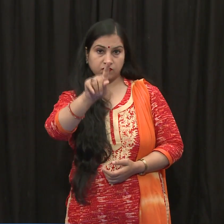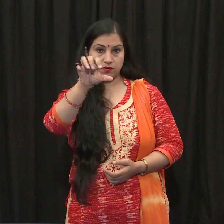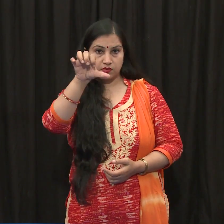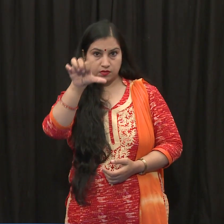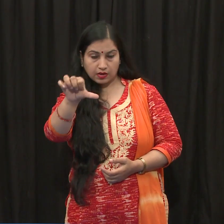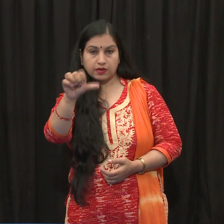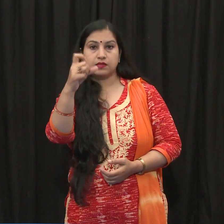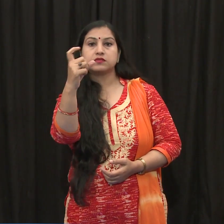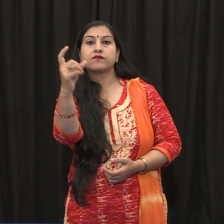1976,